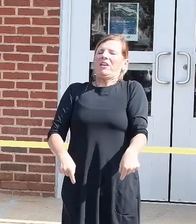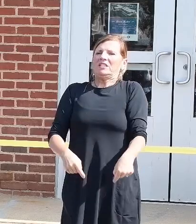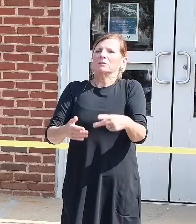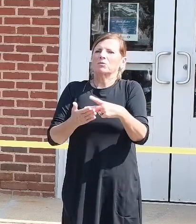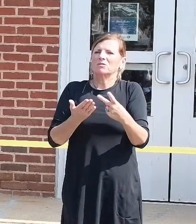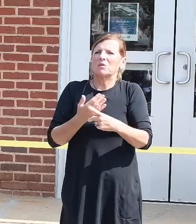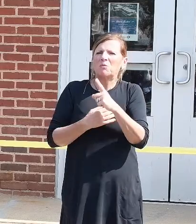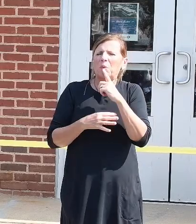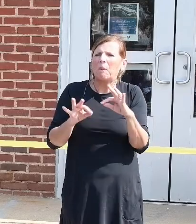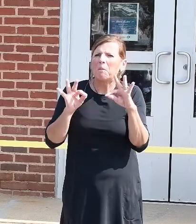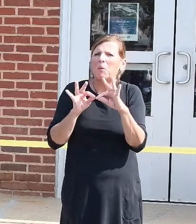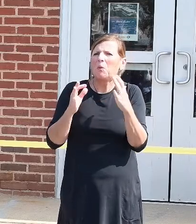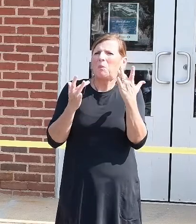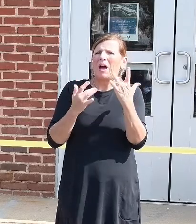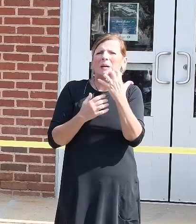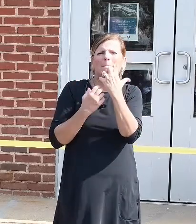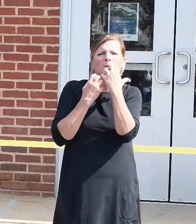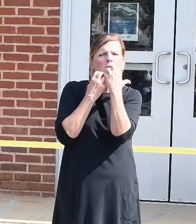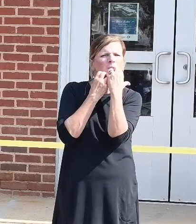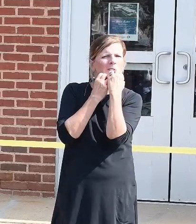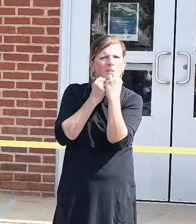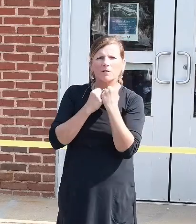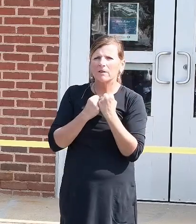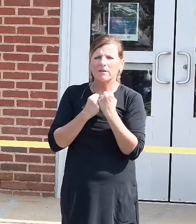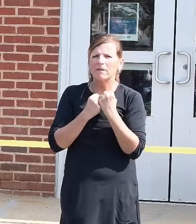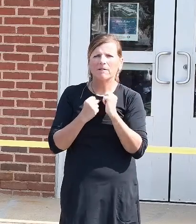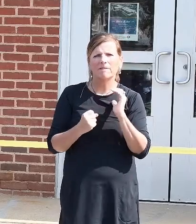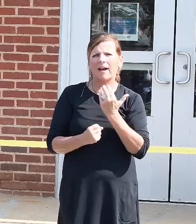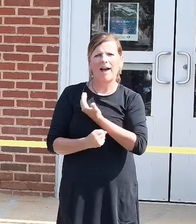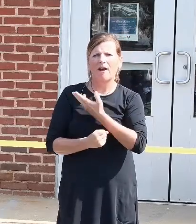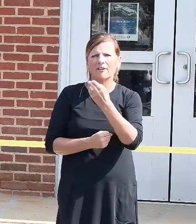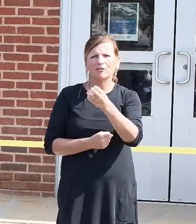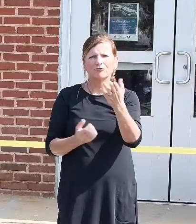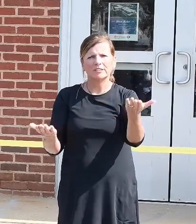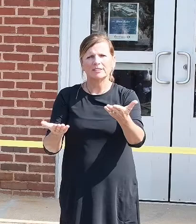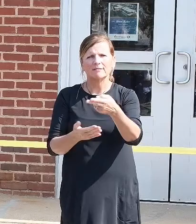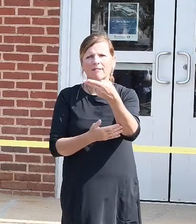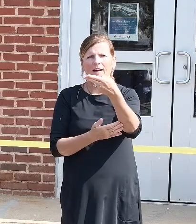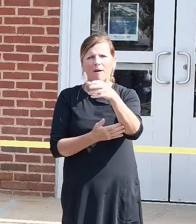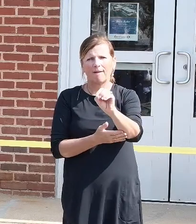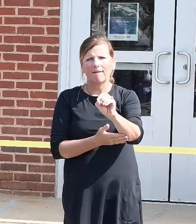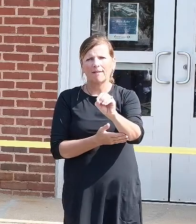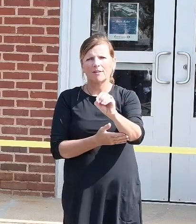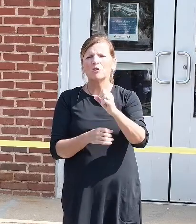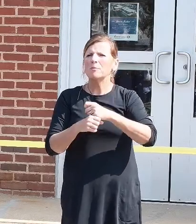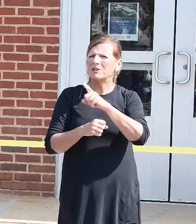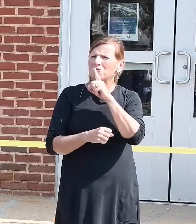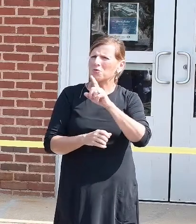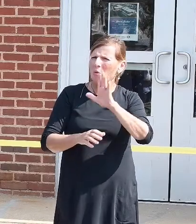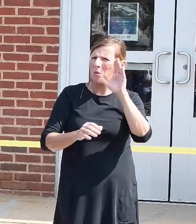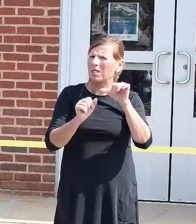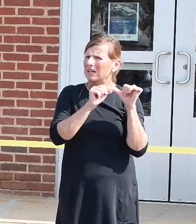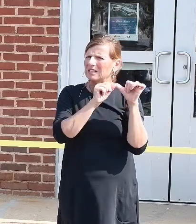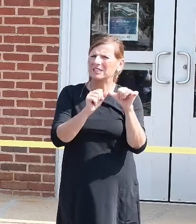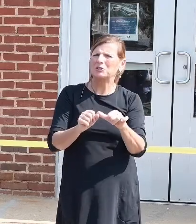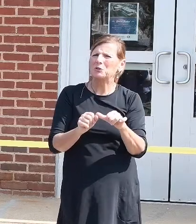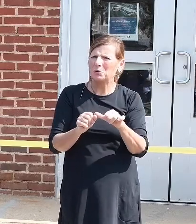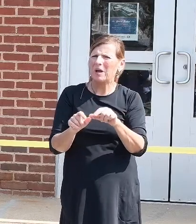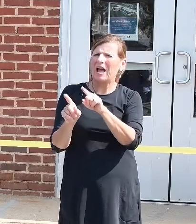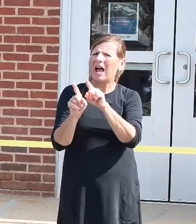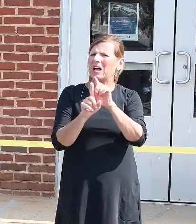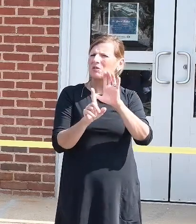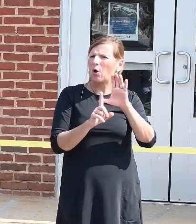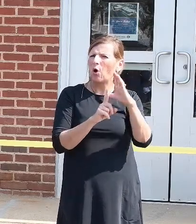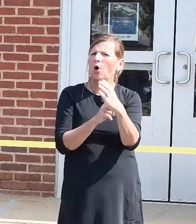preserve a part of our history in Howard County, to make sure that it will continue as a